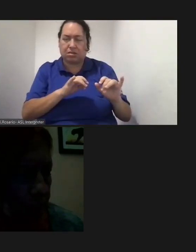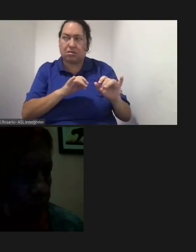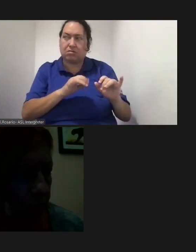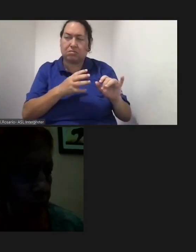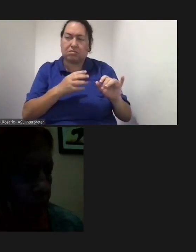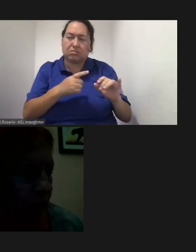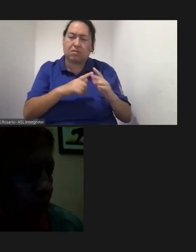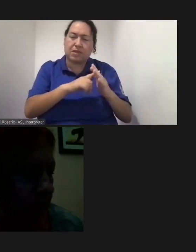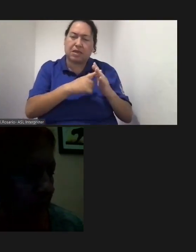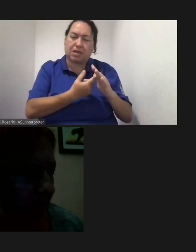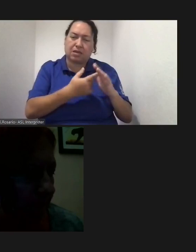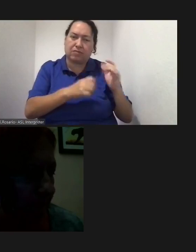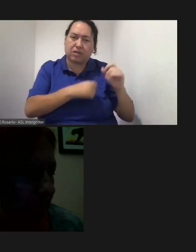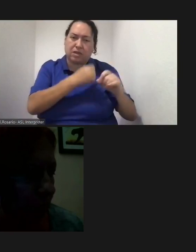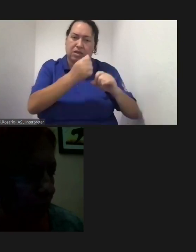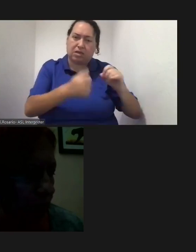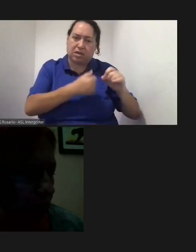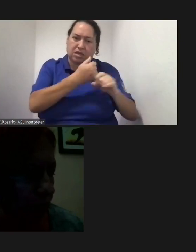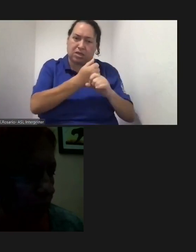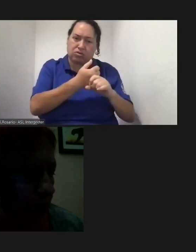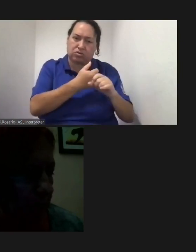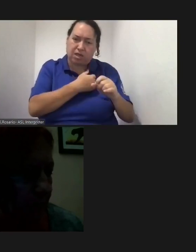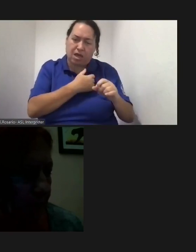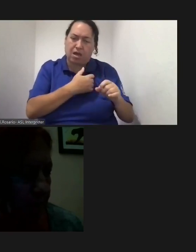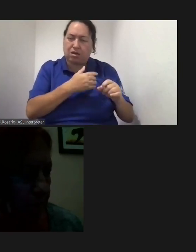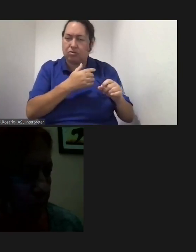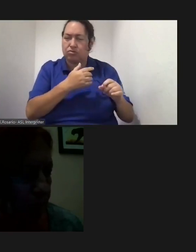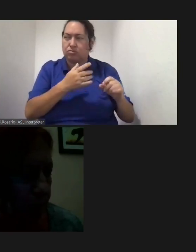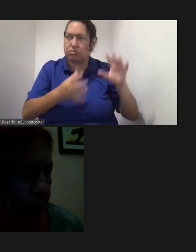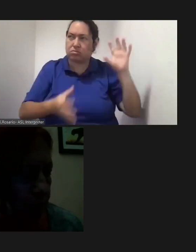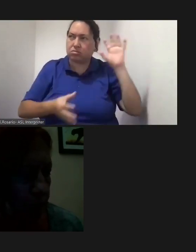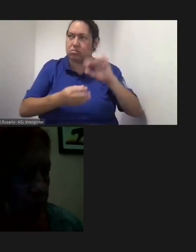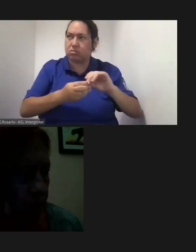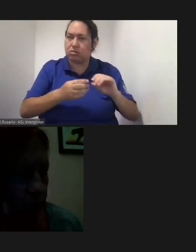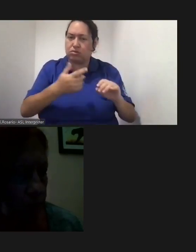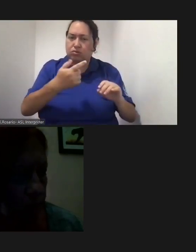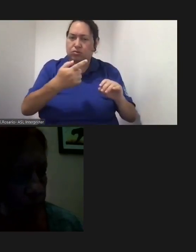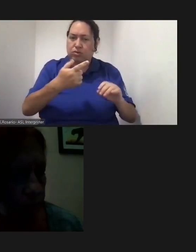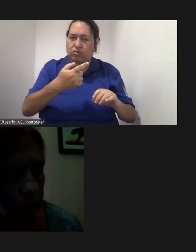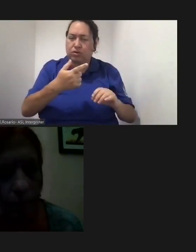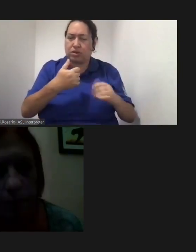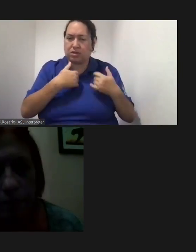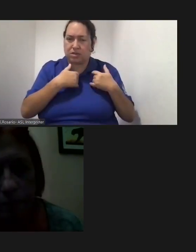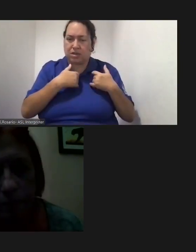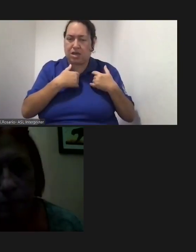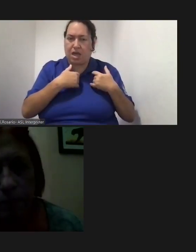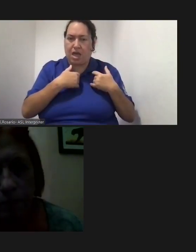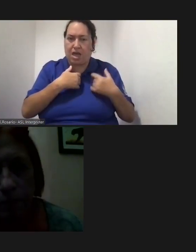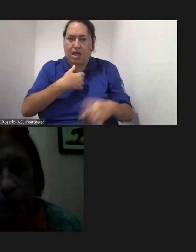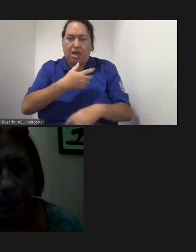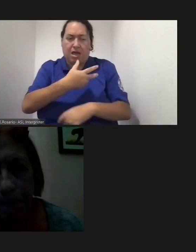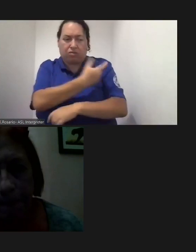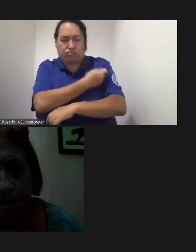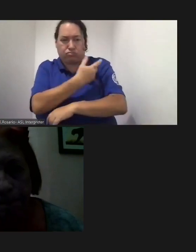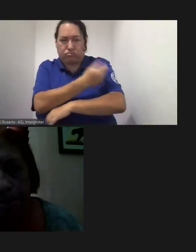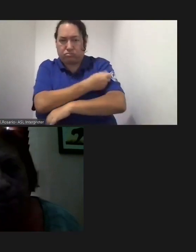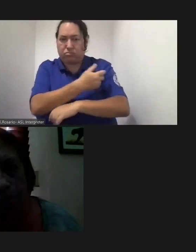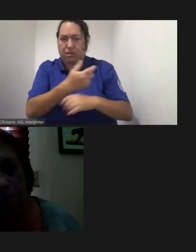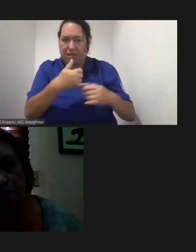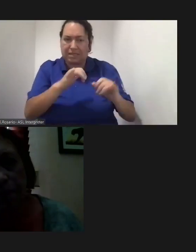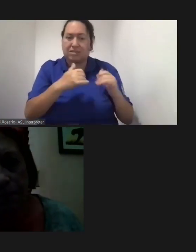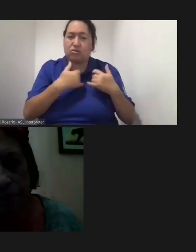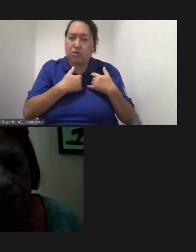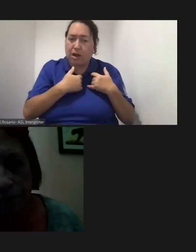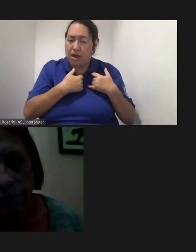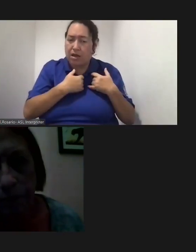year, that there's been 21 total that have had their first dose, yet still tested positive, and not yet having